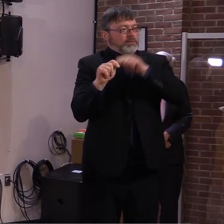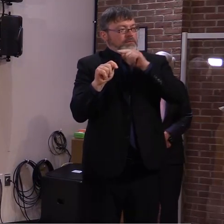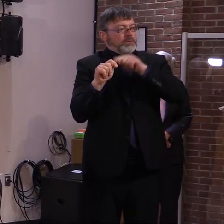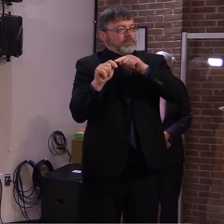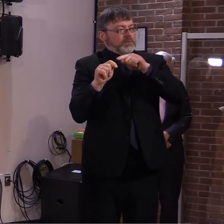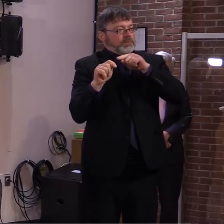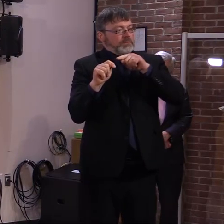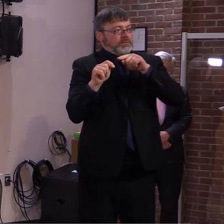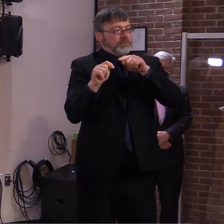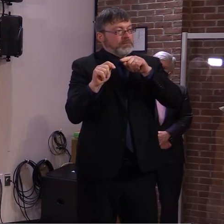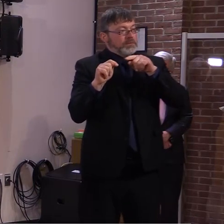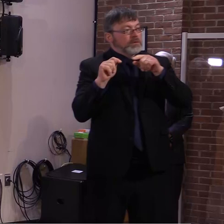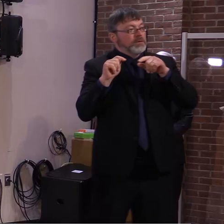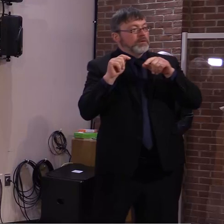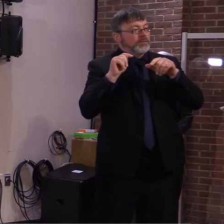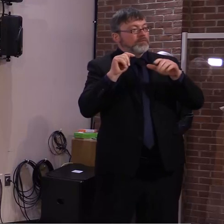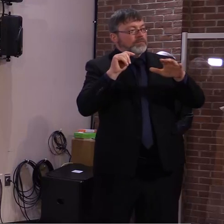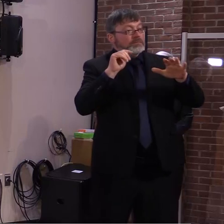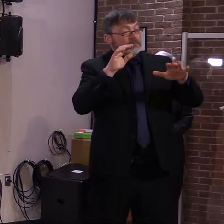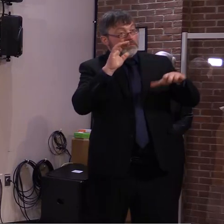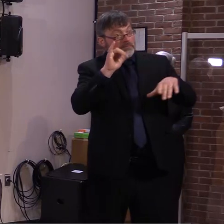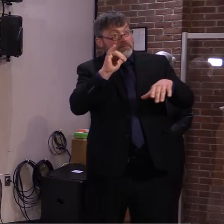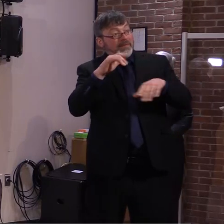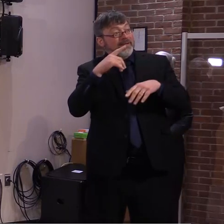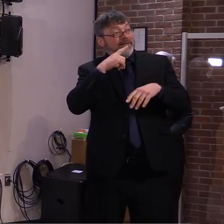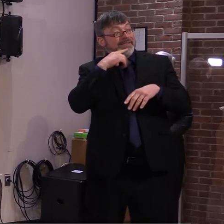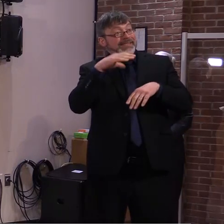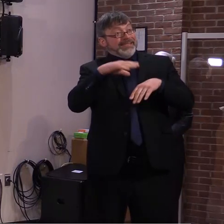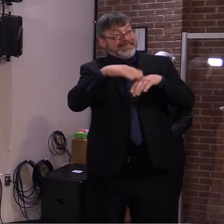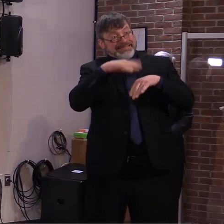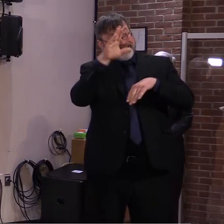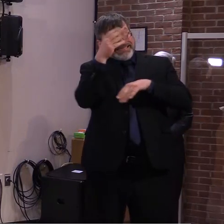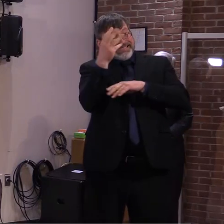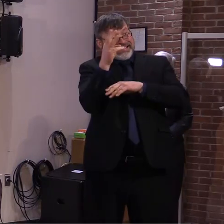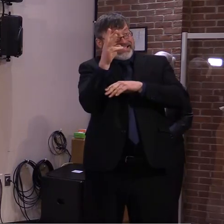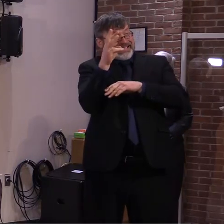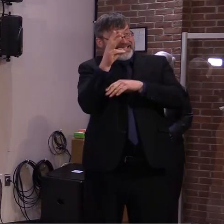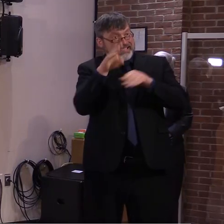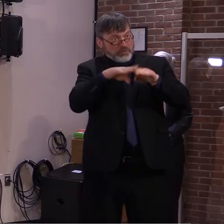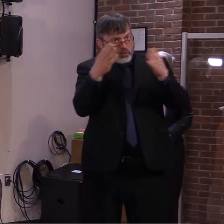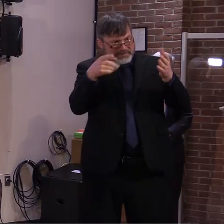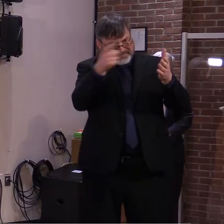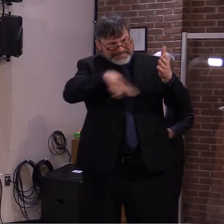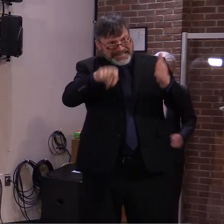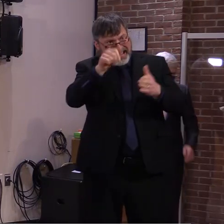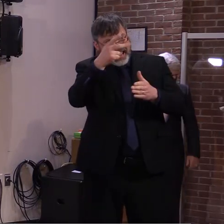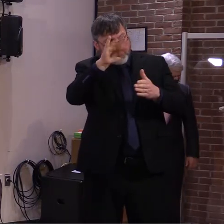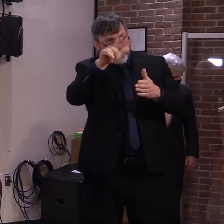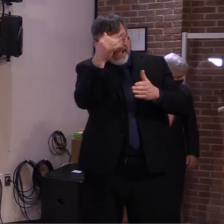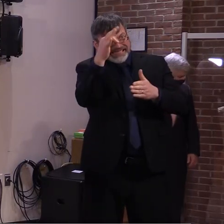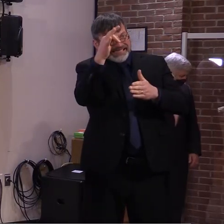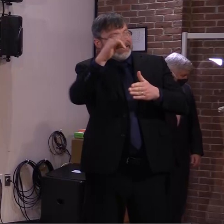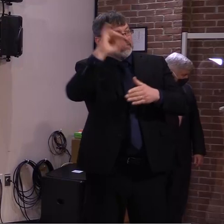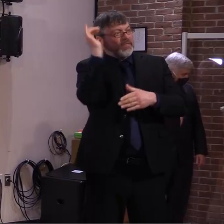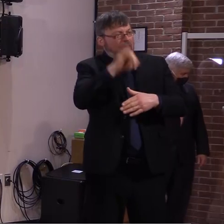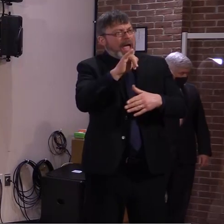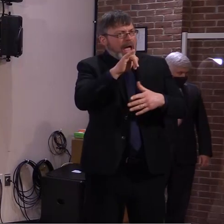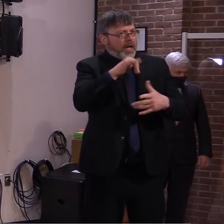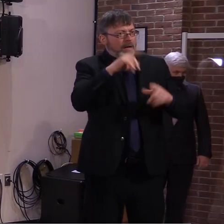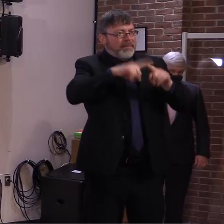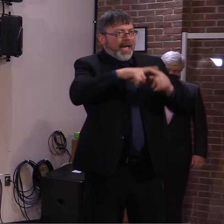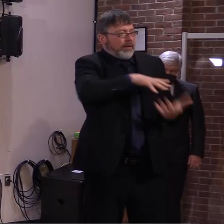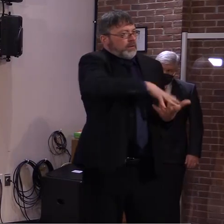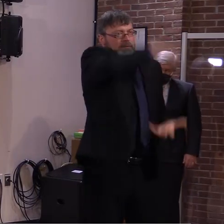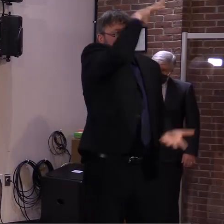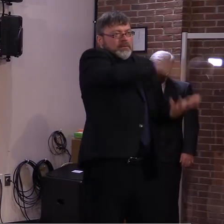said before, it all depends on supply and demand. And if we have more supply, and if we have fewer people signing